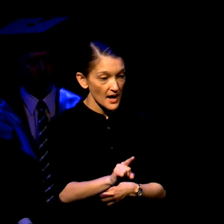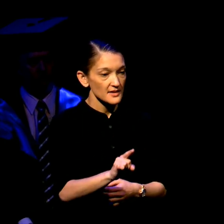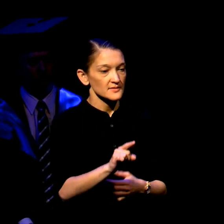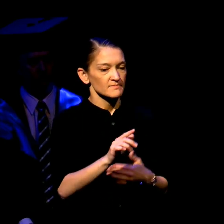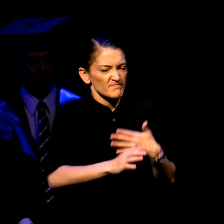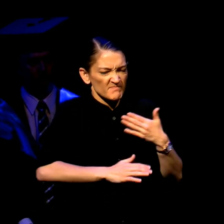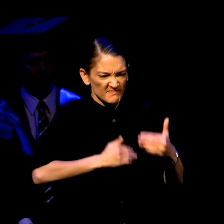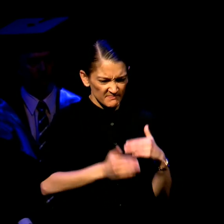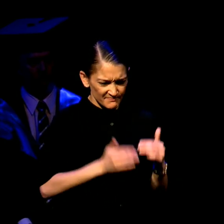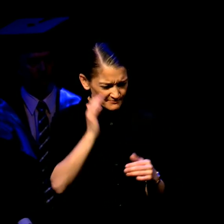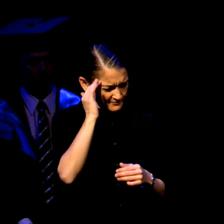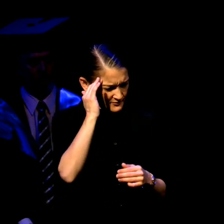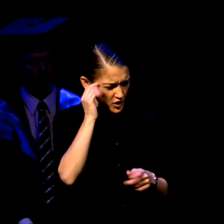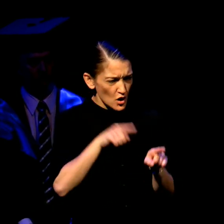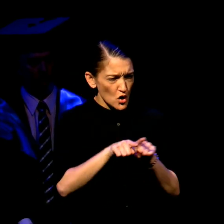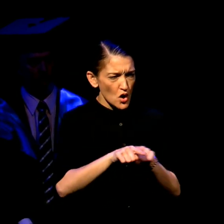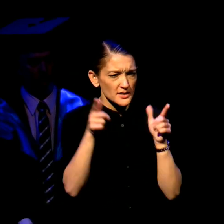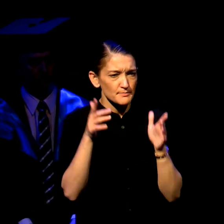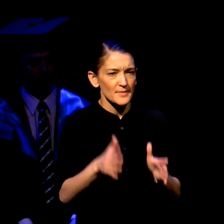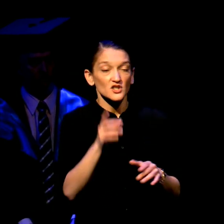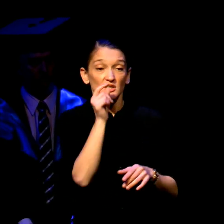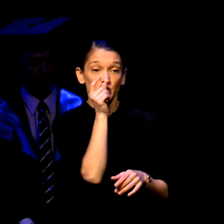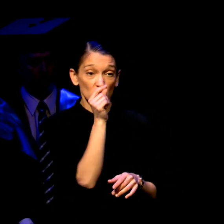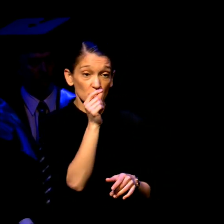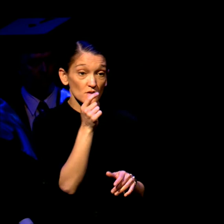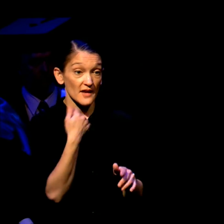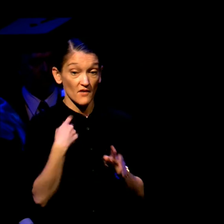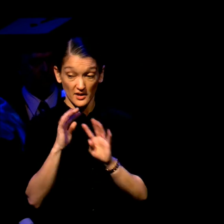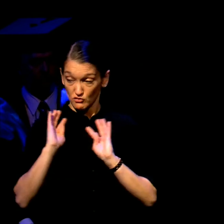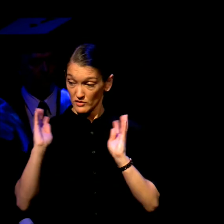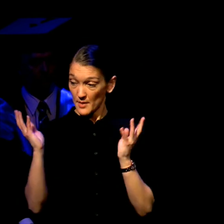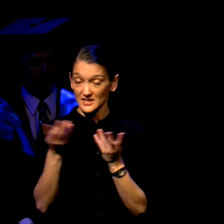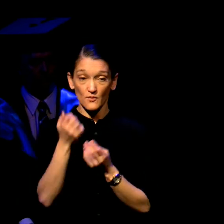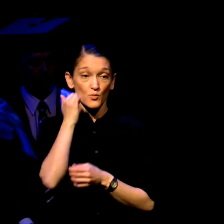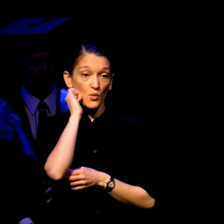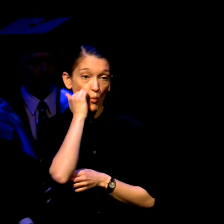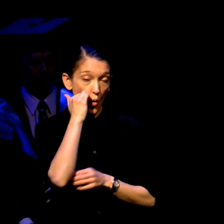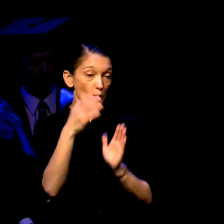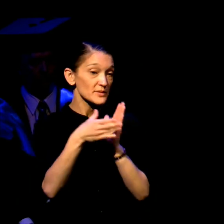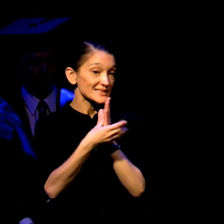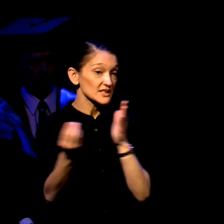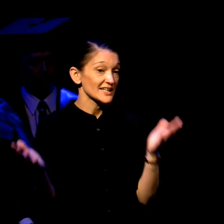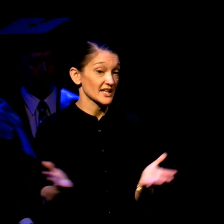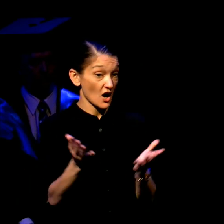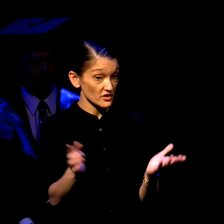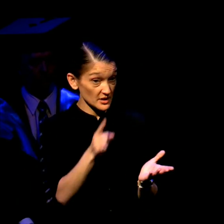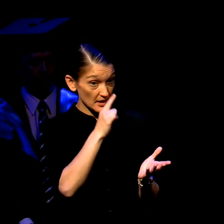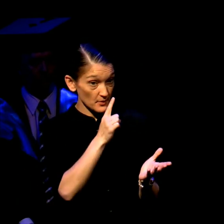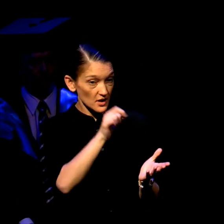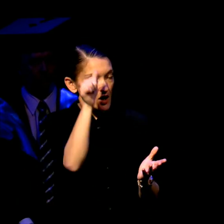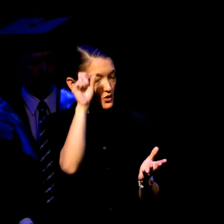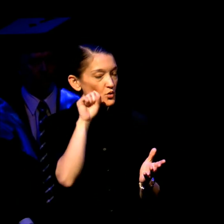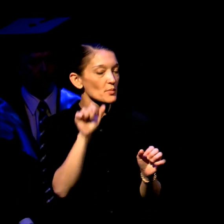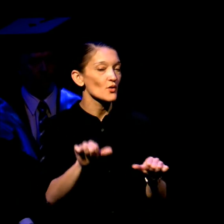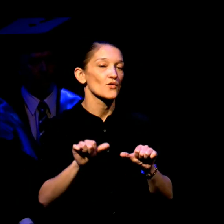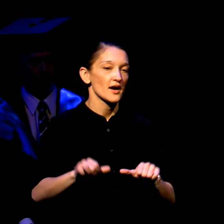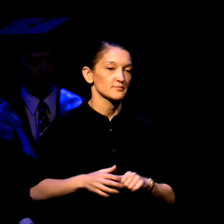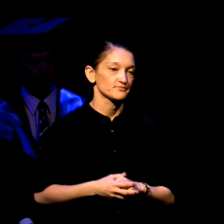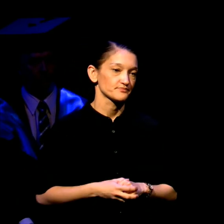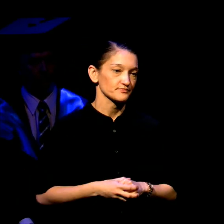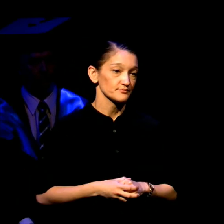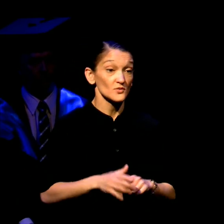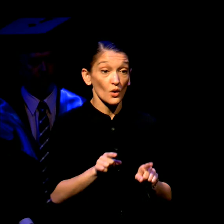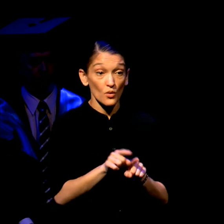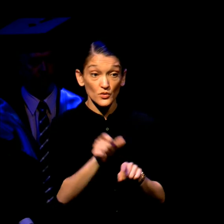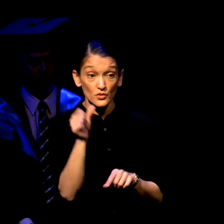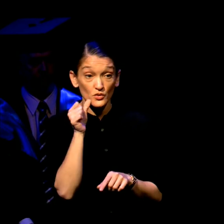surrounded myself with warm, lovable, talented people that believed in me and what I had to offer, I knew it would be okay. I also knew that if I